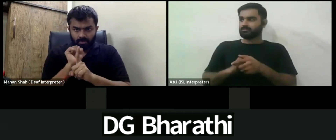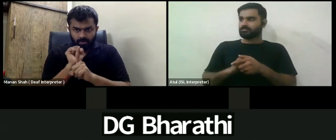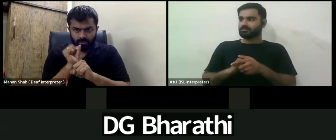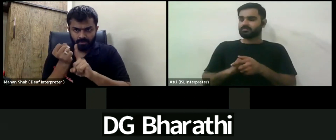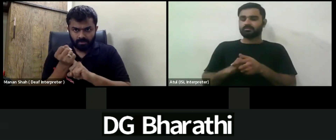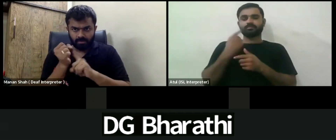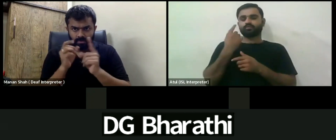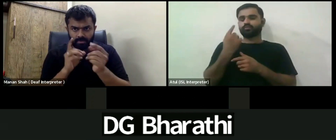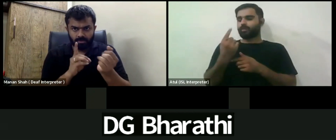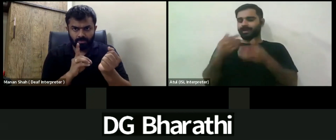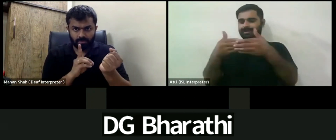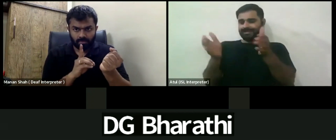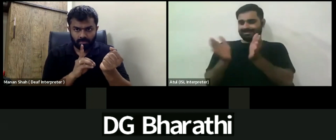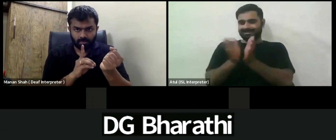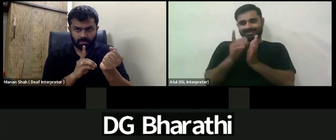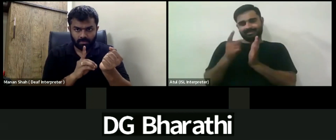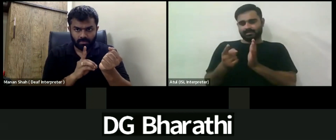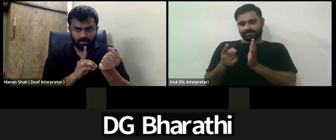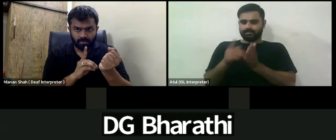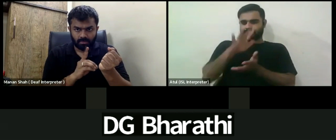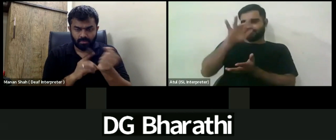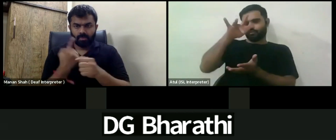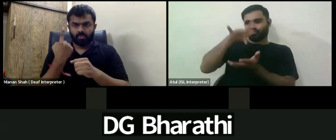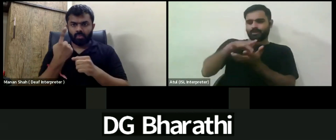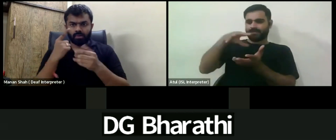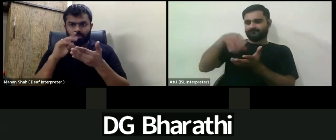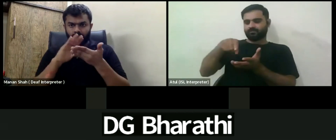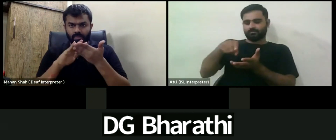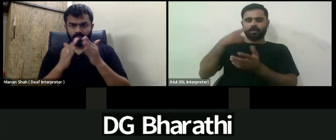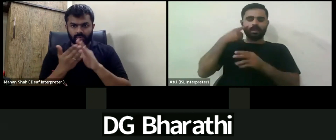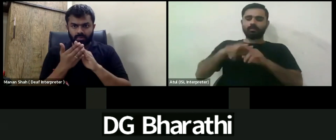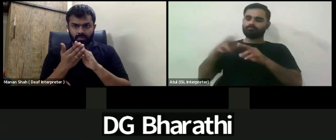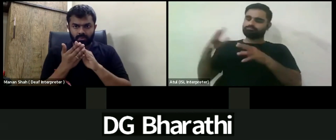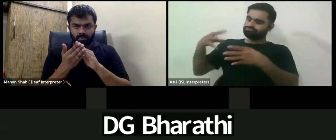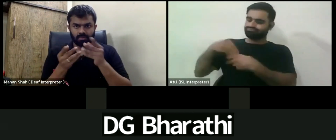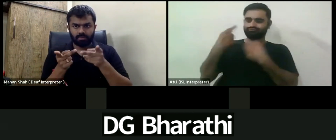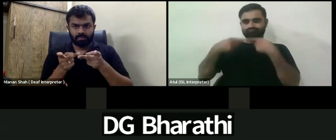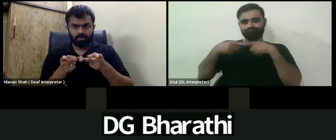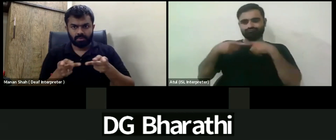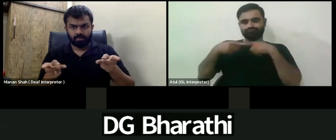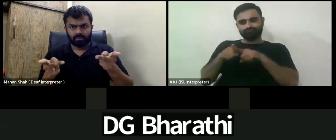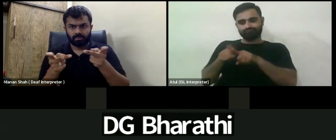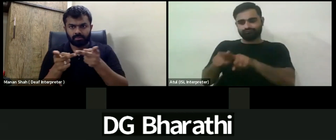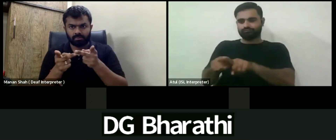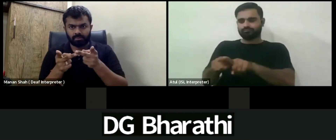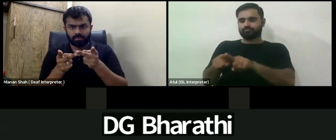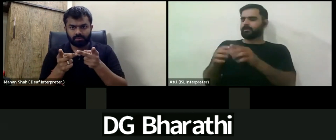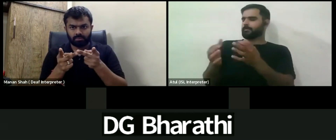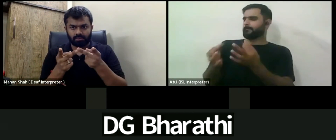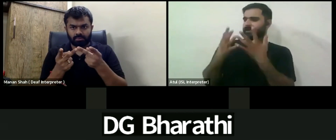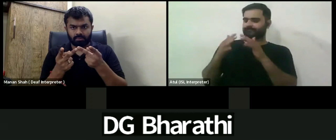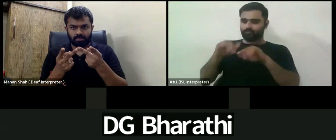one community rehabilitation, one central excellence will put everything on together and then superimpose them on